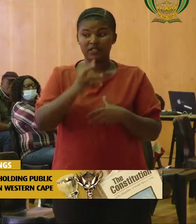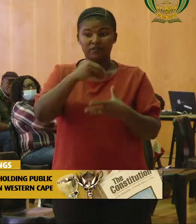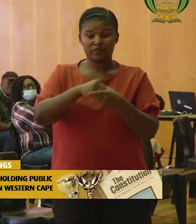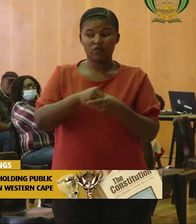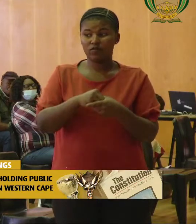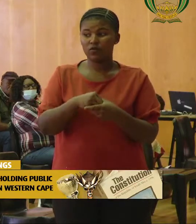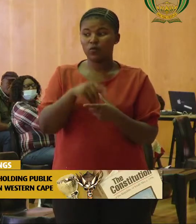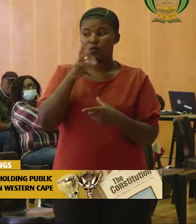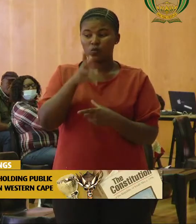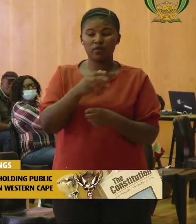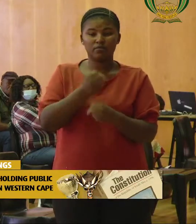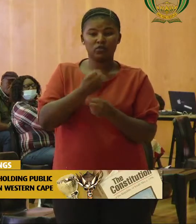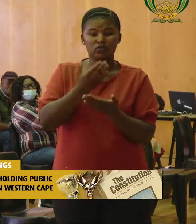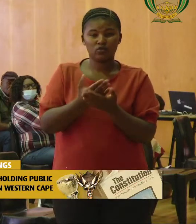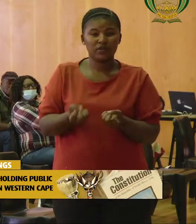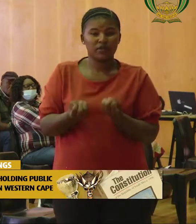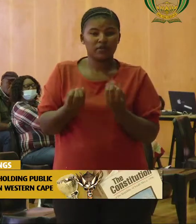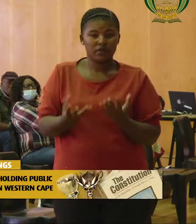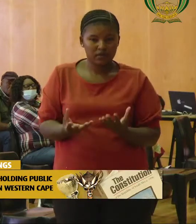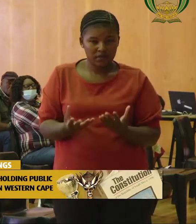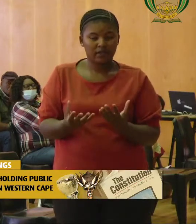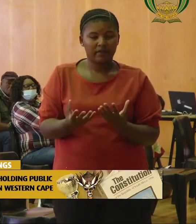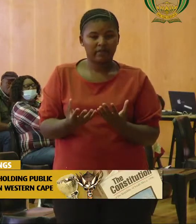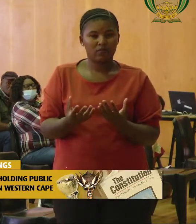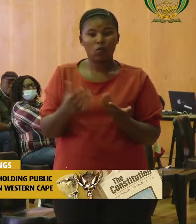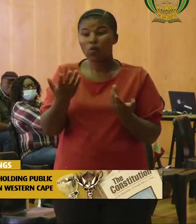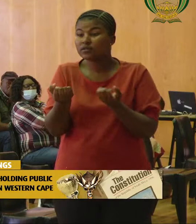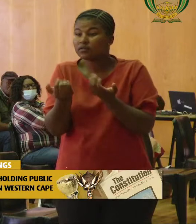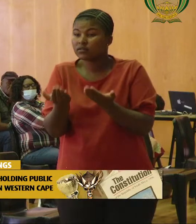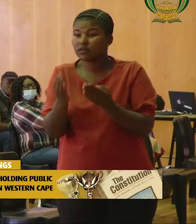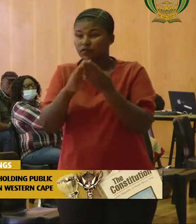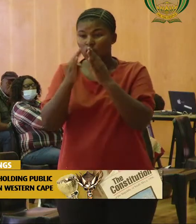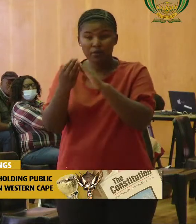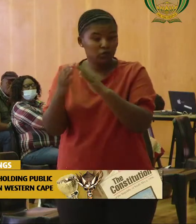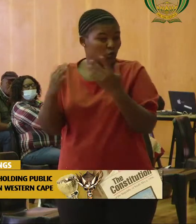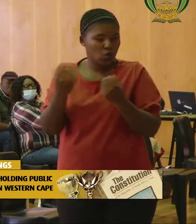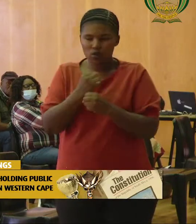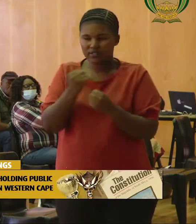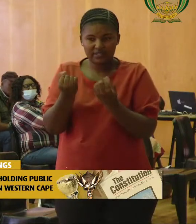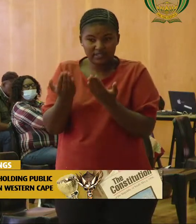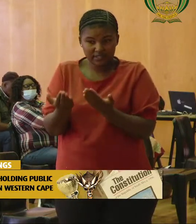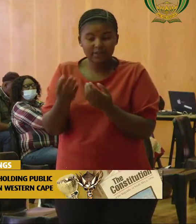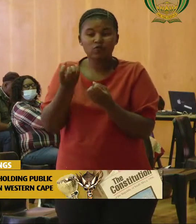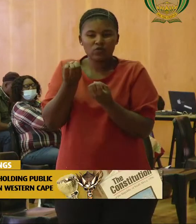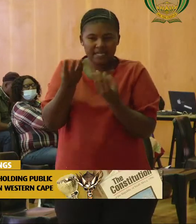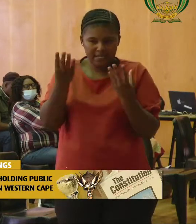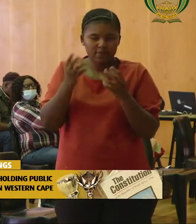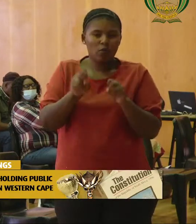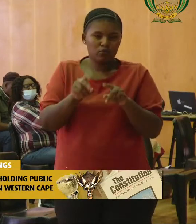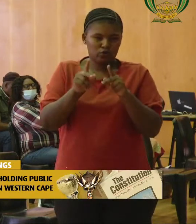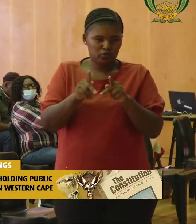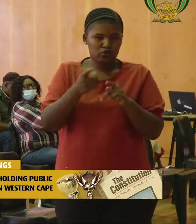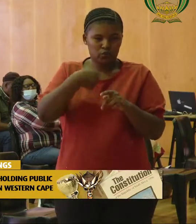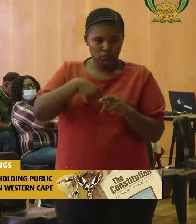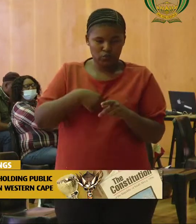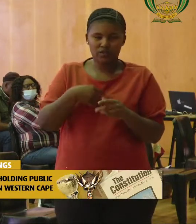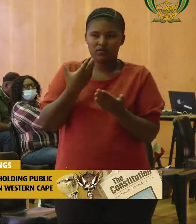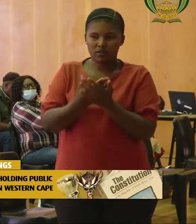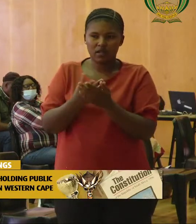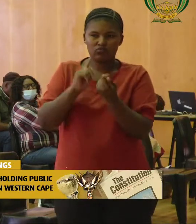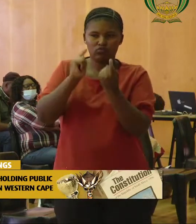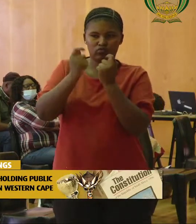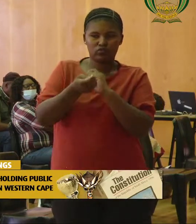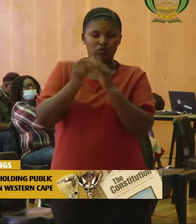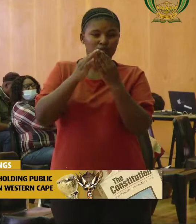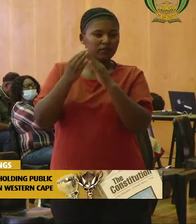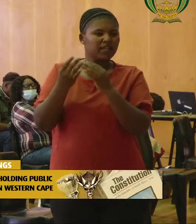currently serving or not serving our local communities or our country as a whole. Because if you